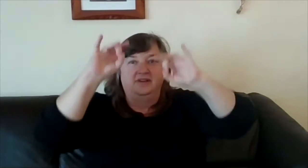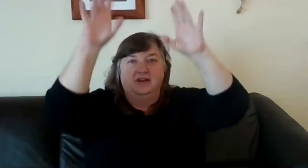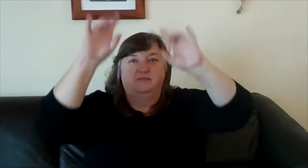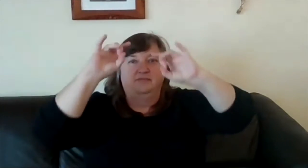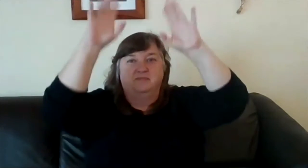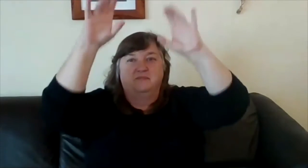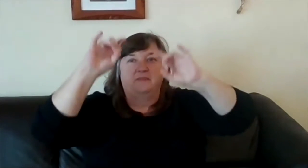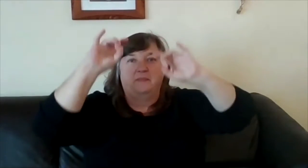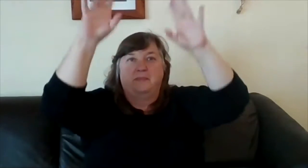up.